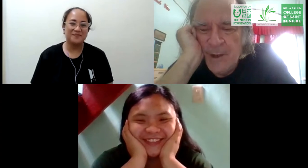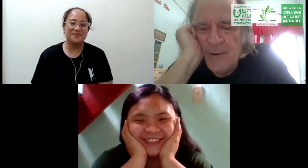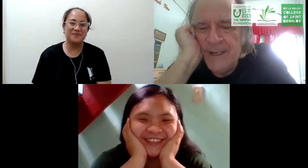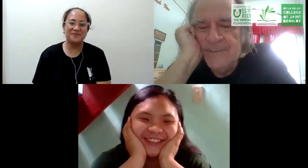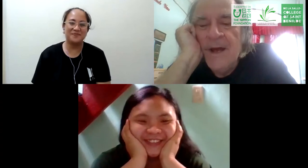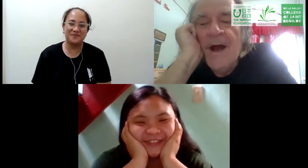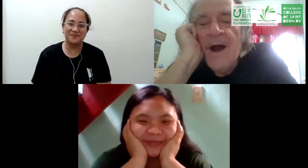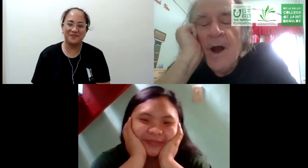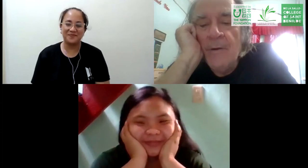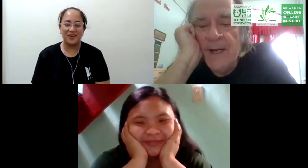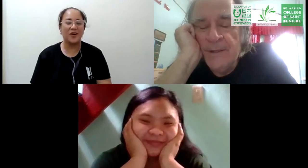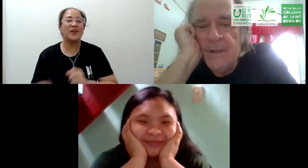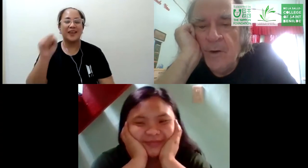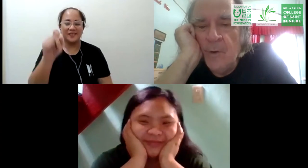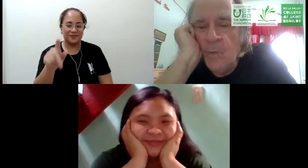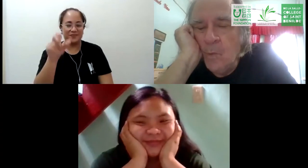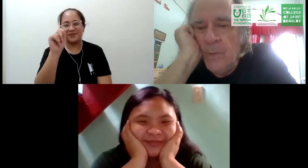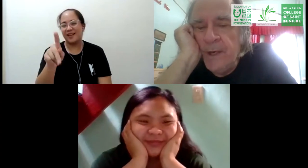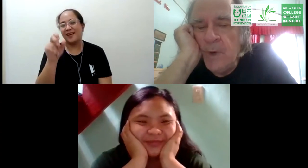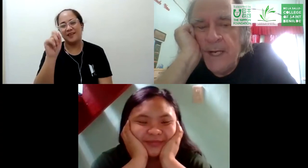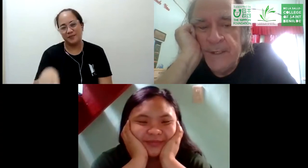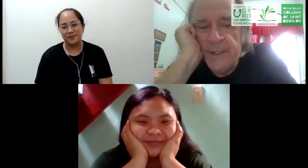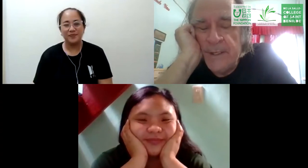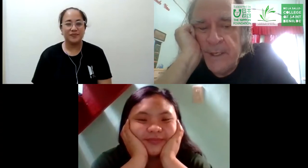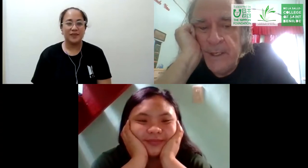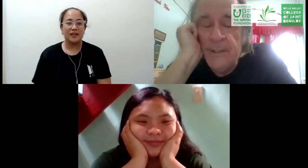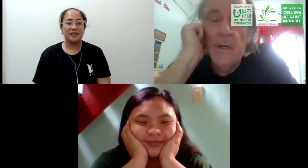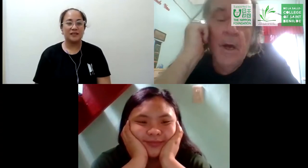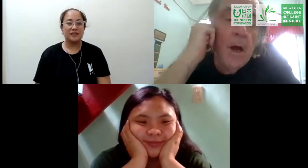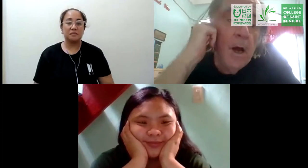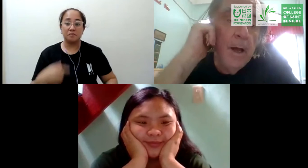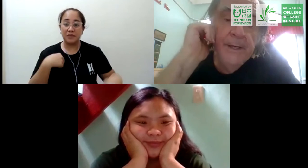Okay. All right. So then what I suggest is each group